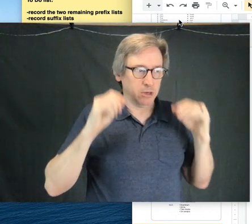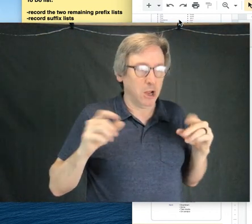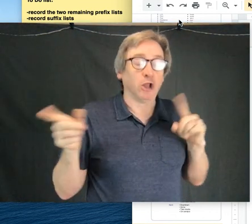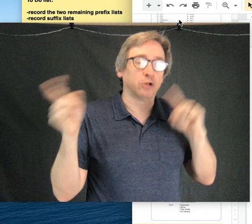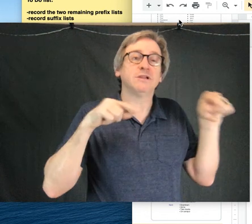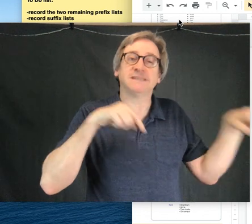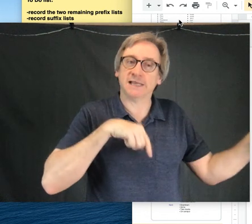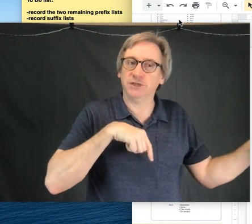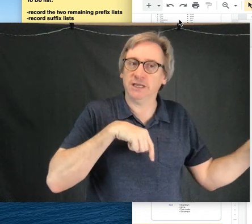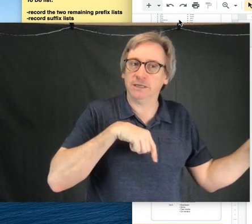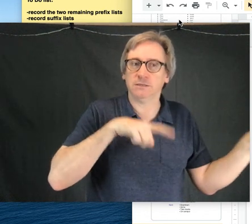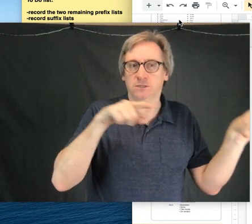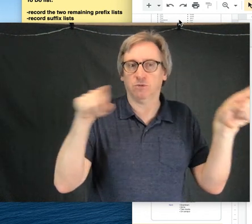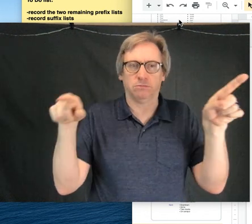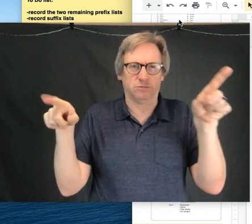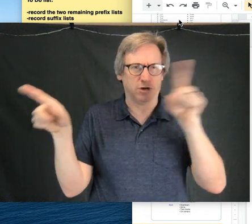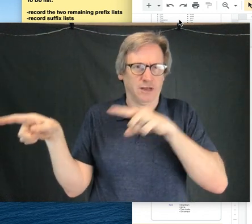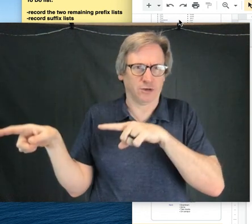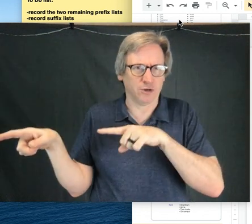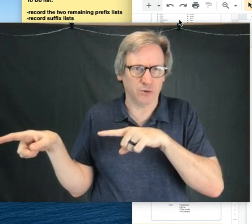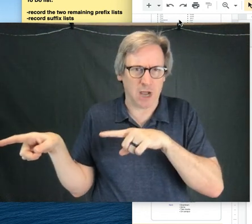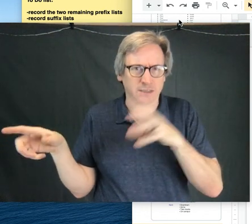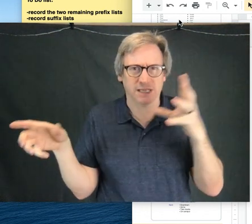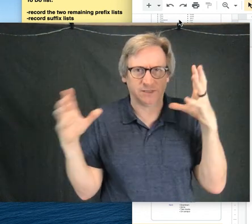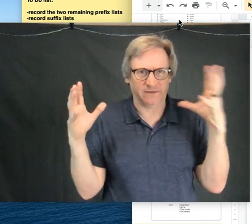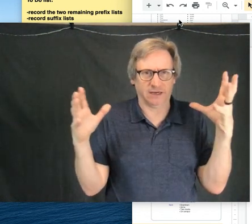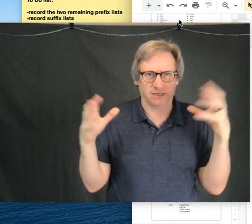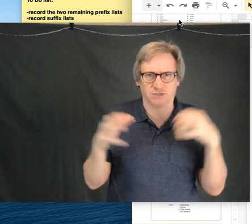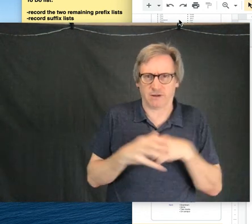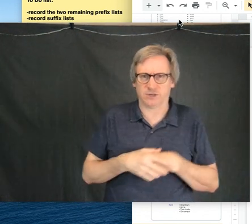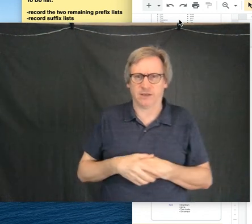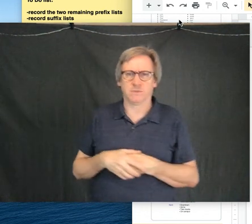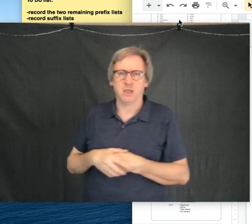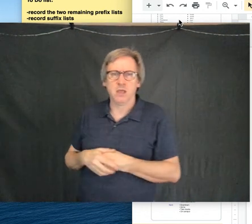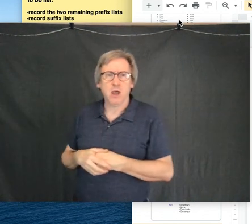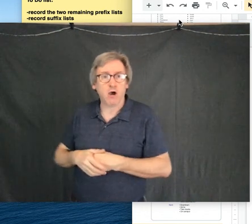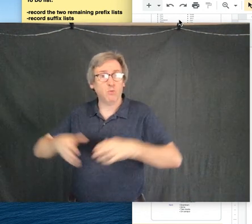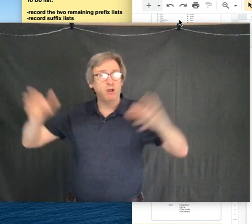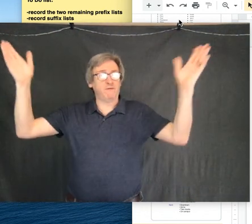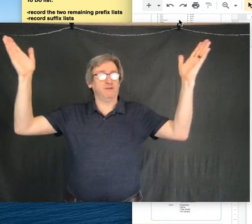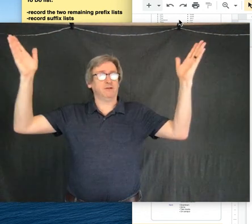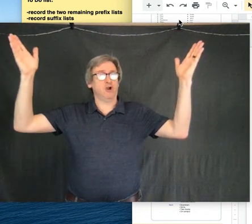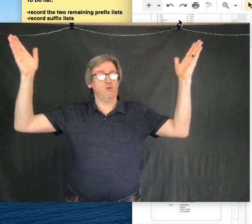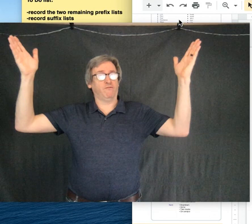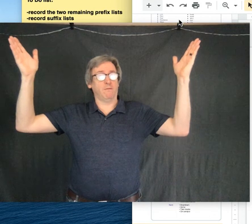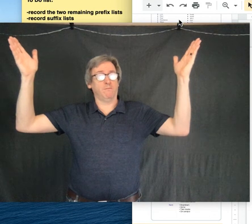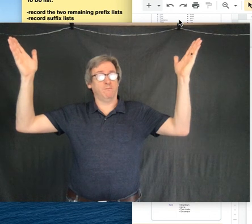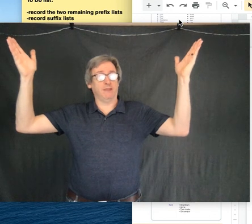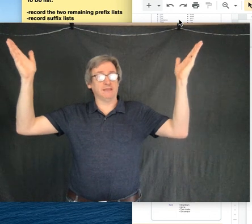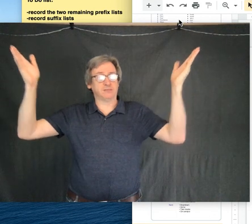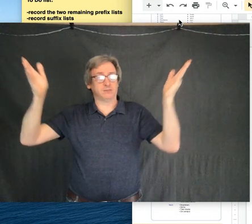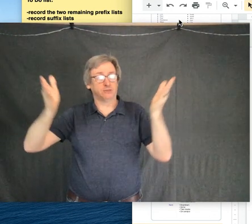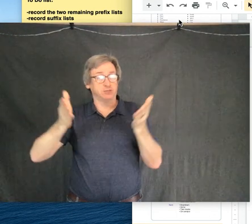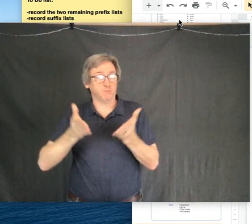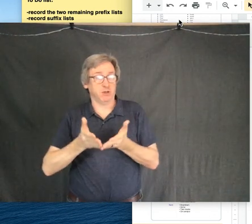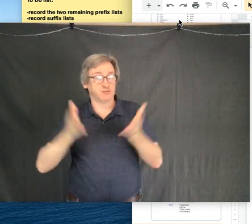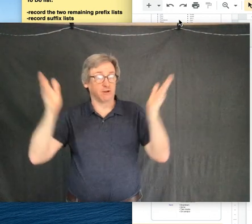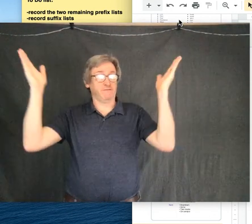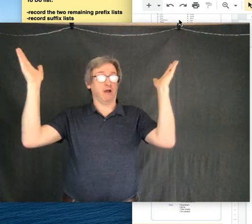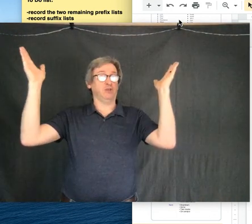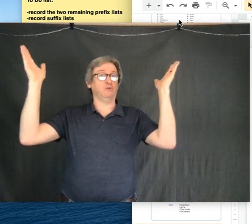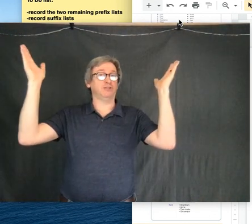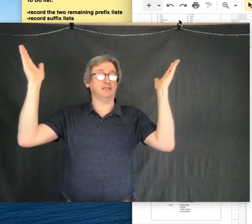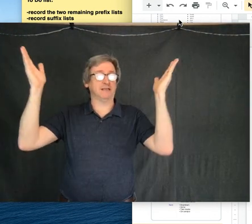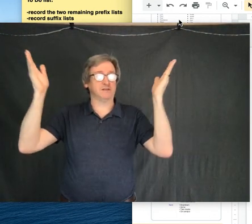about, learn the signs you need. Don't try to learn new concepts of how to describe your town. We often go from biggest to smallest,